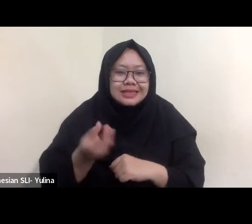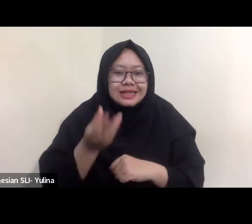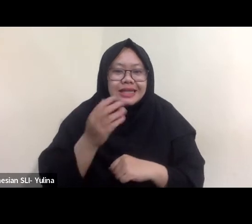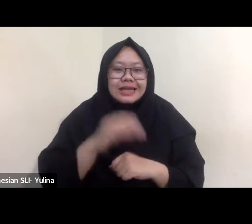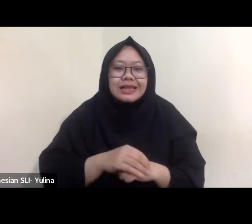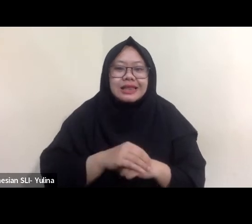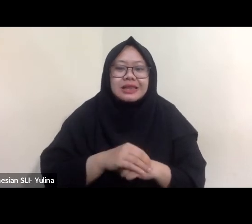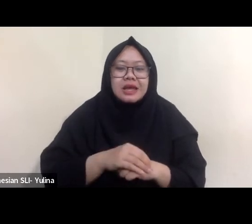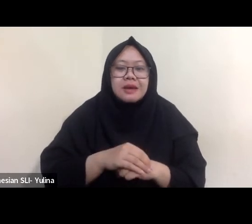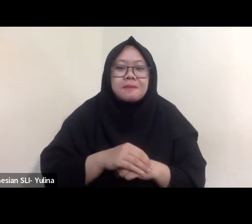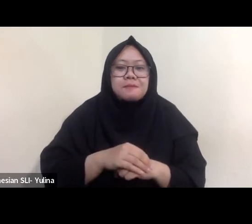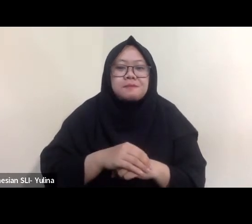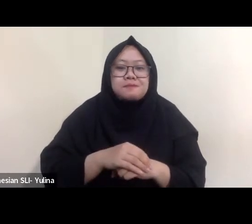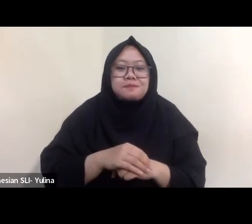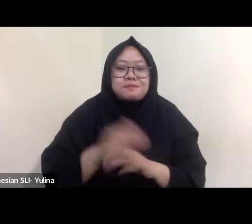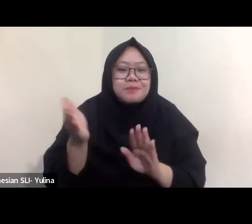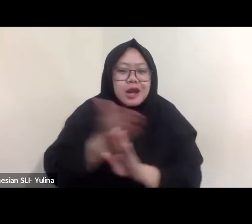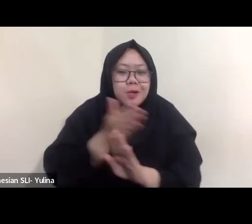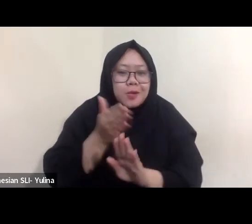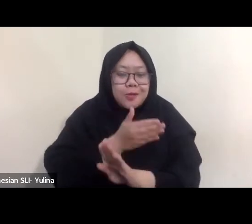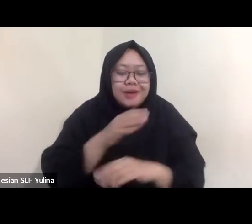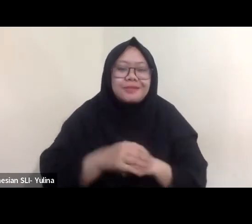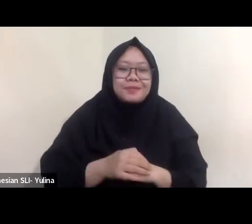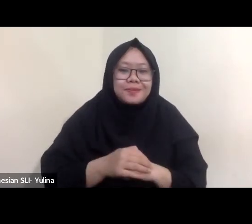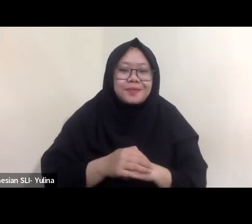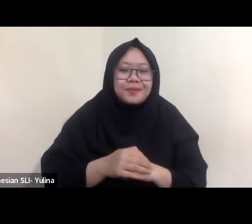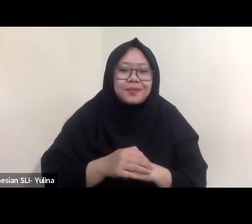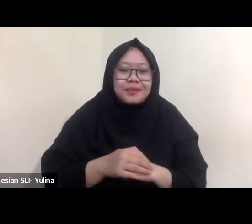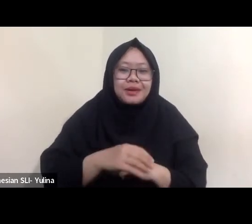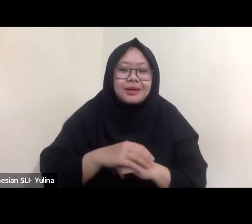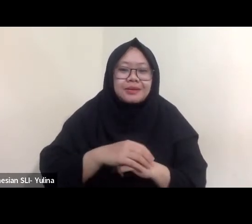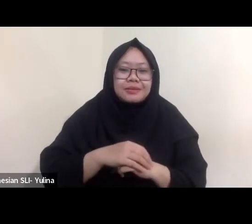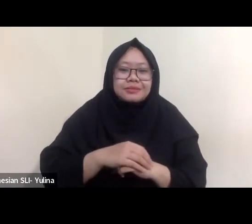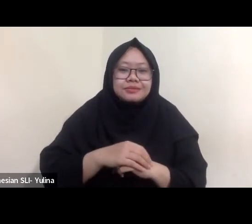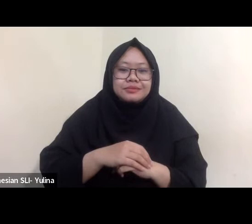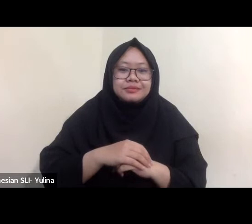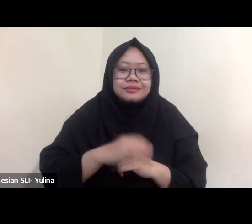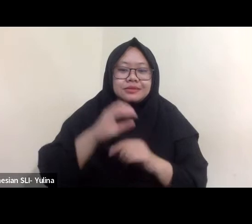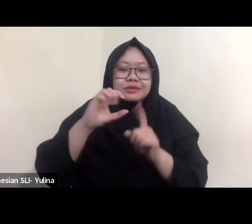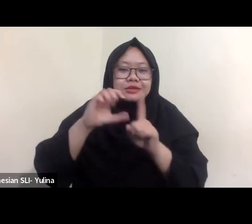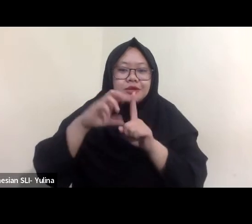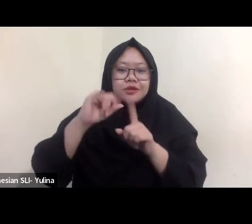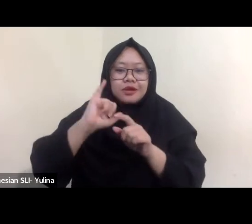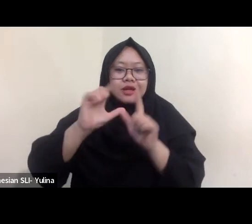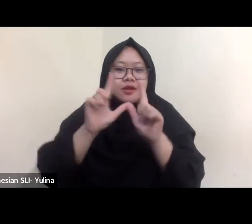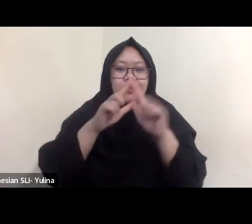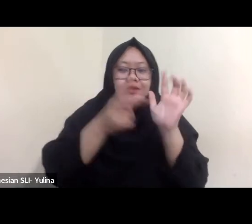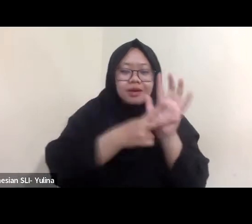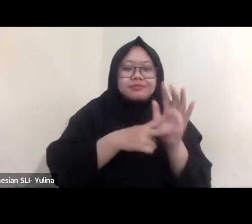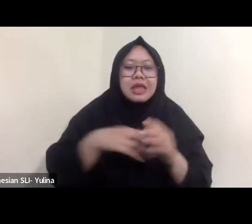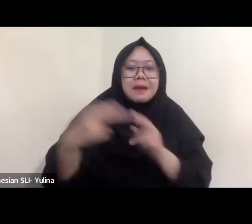that C20 is one of the official engagement group under G20 Indonesia presidency.